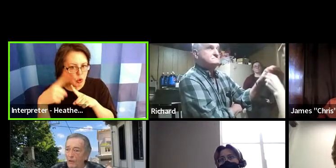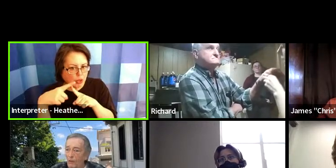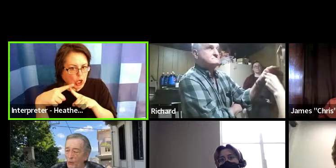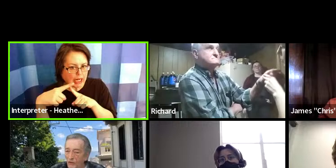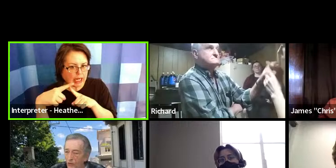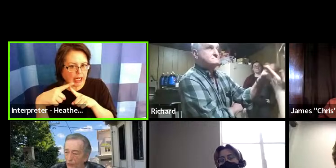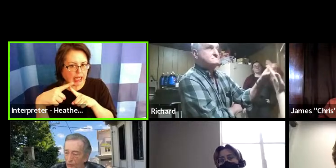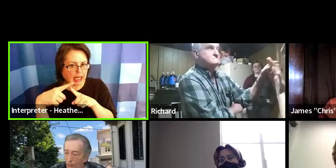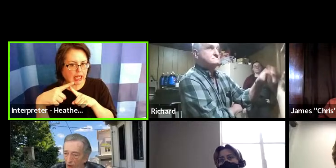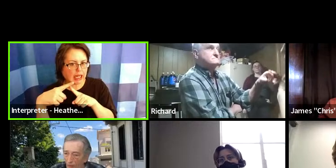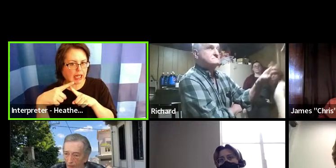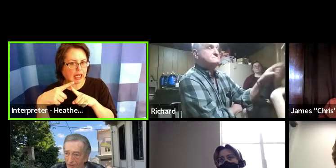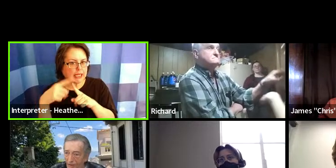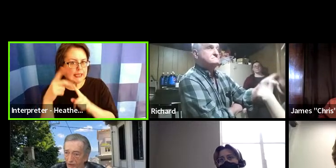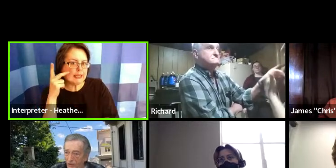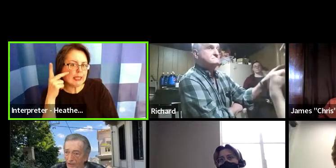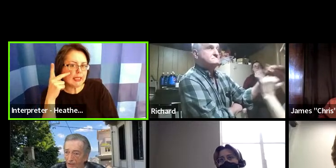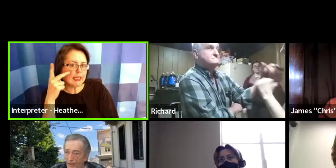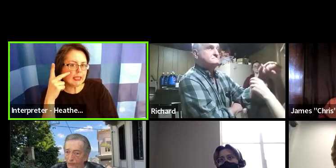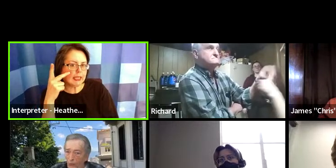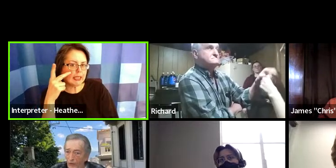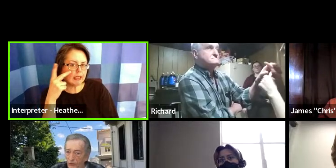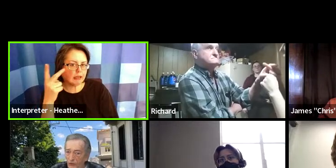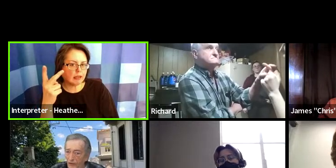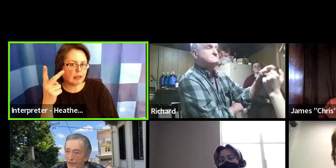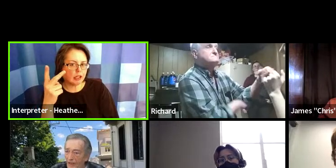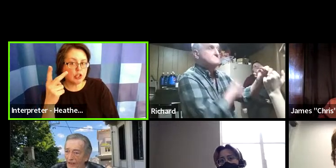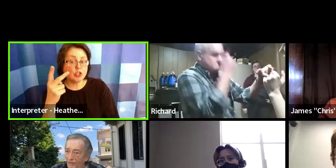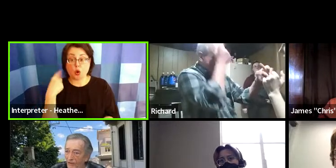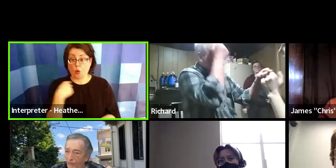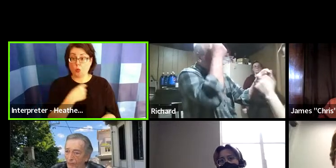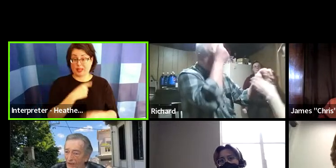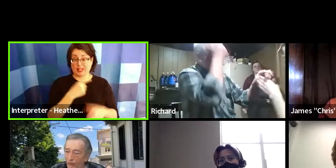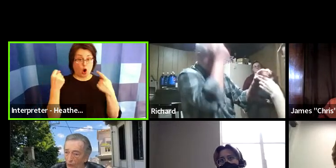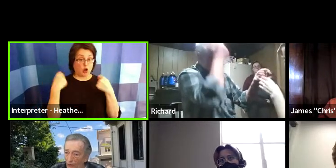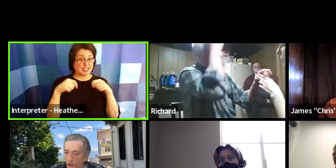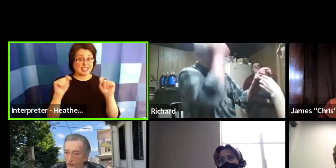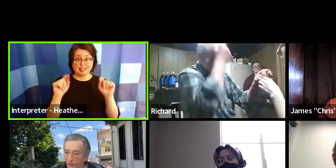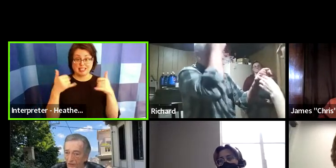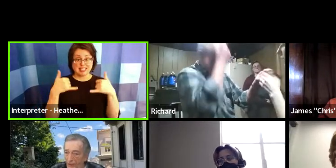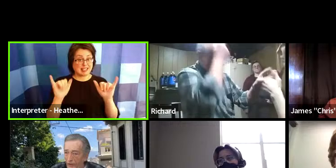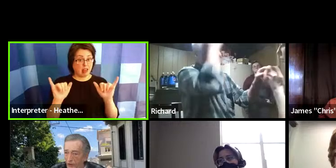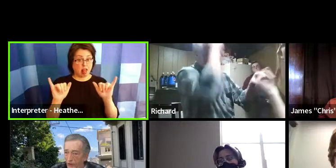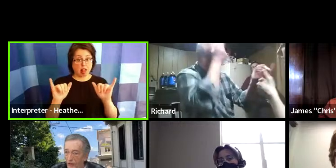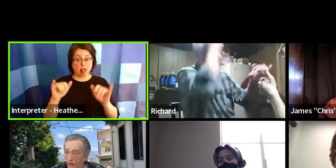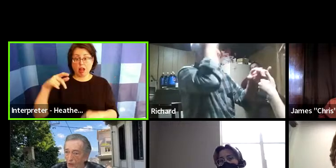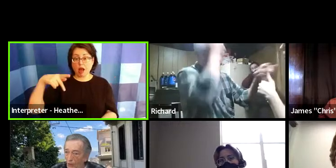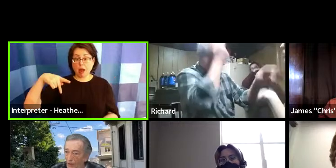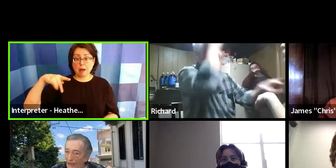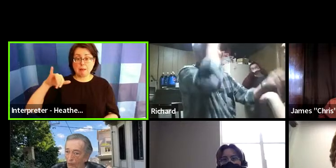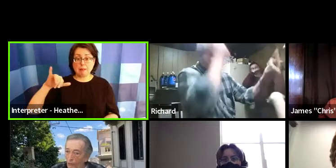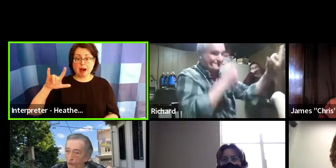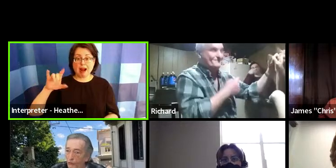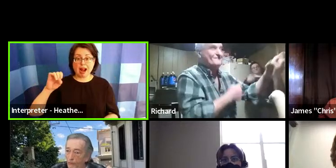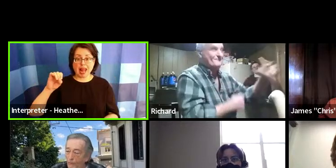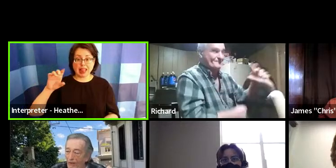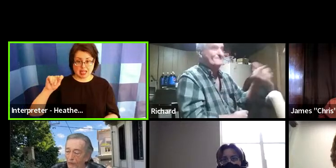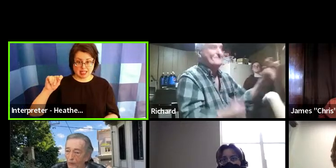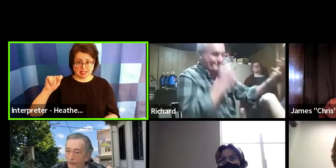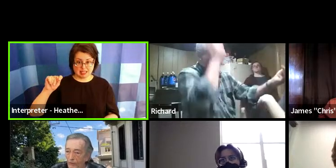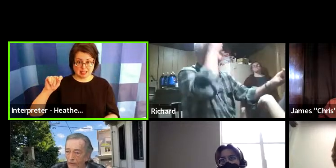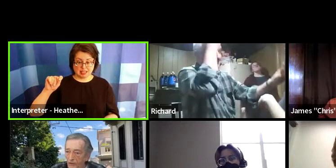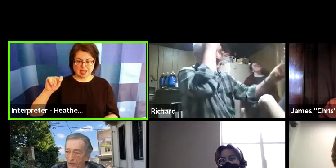so we're still in the pilot stage. And the question is, at the evaluation stage, how are you going